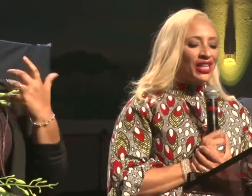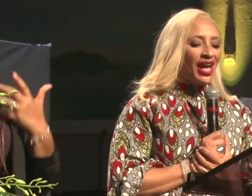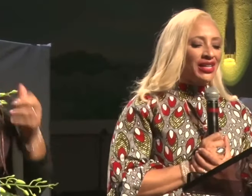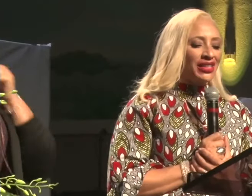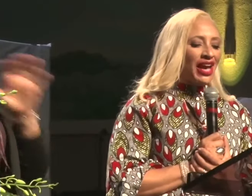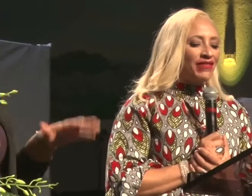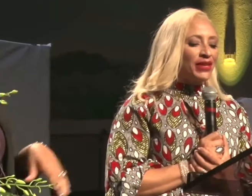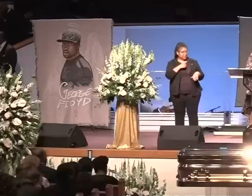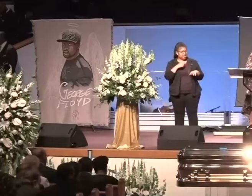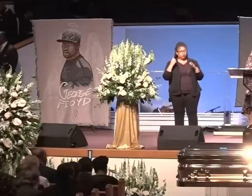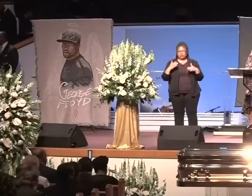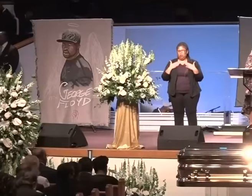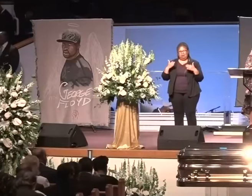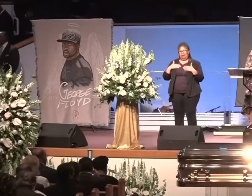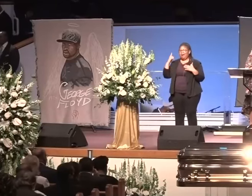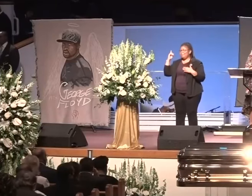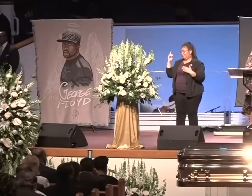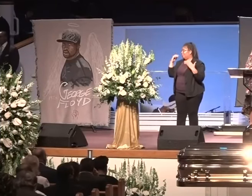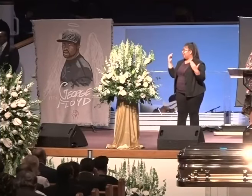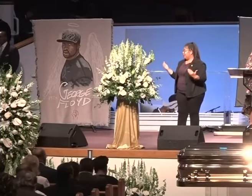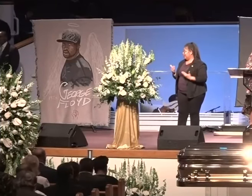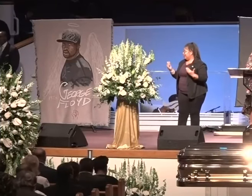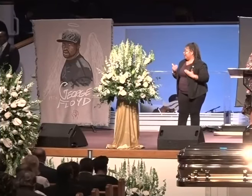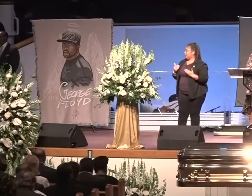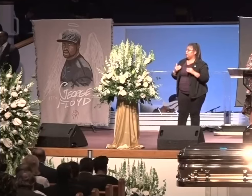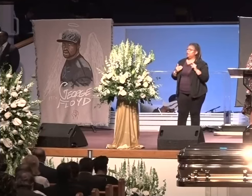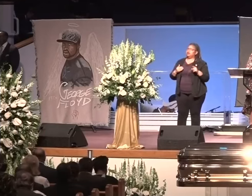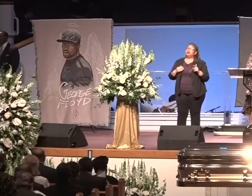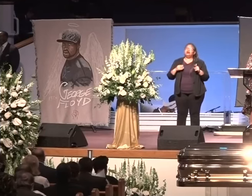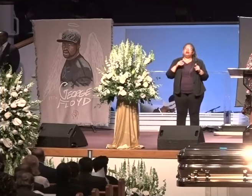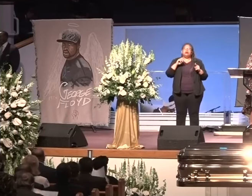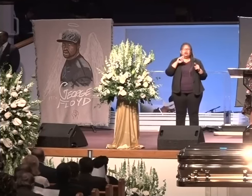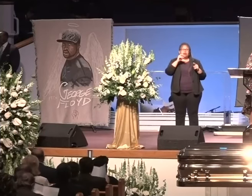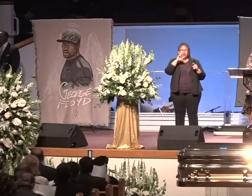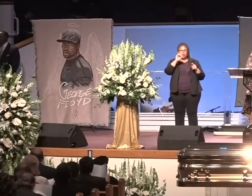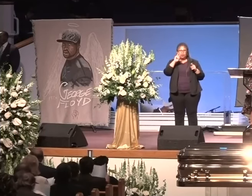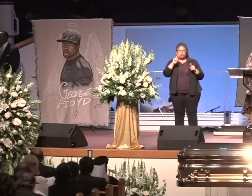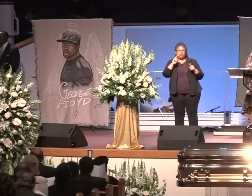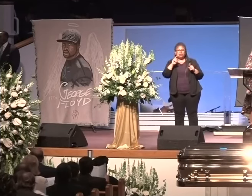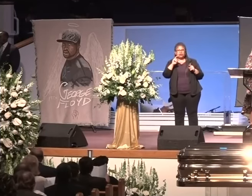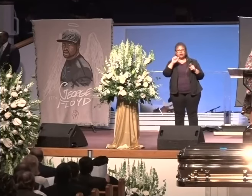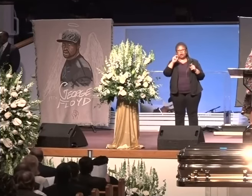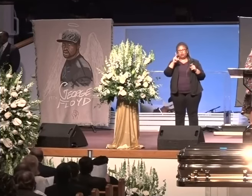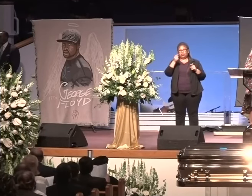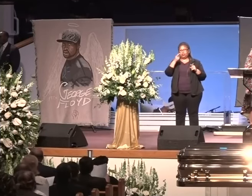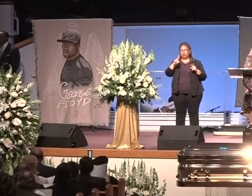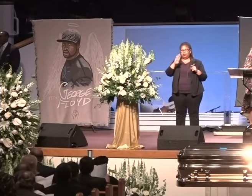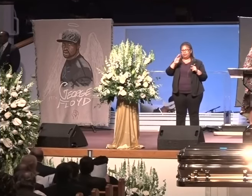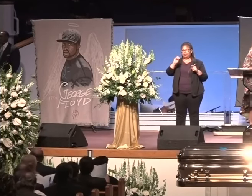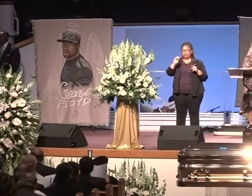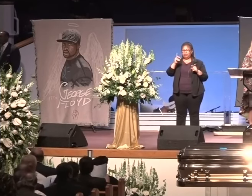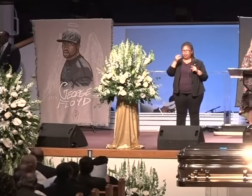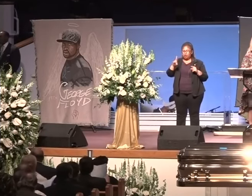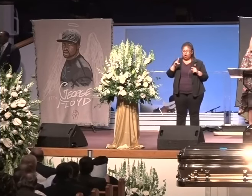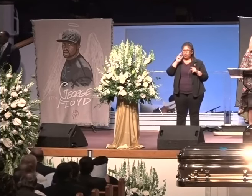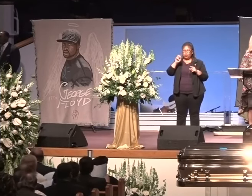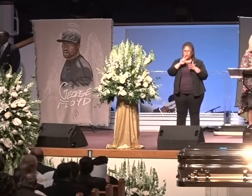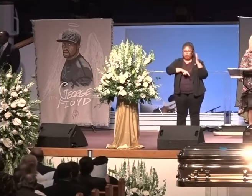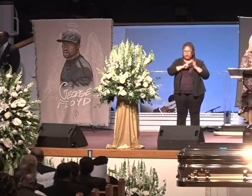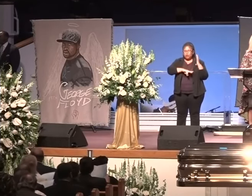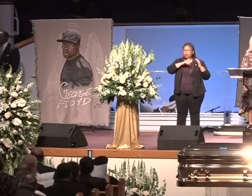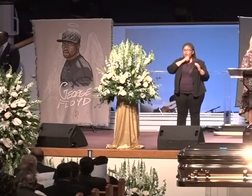are so delighted to have them here. Um, Reverend Arthur Rucker of the Fountain of Praise will do a part of the scriptural reading, the Old